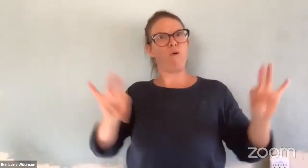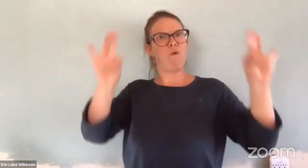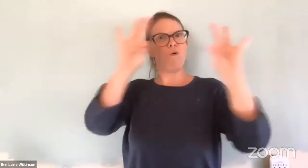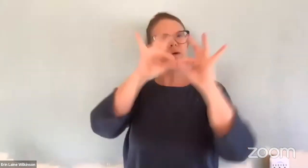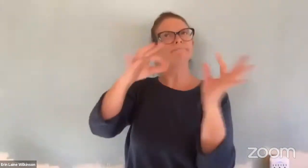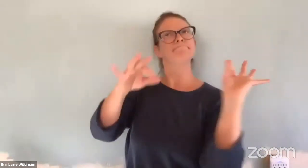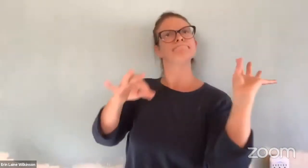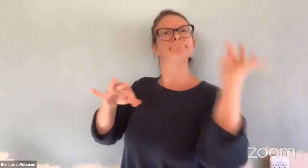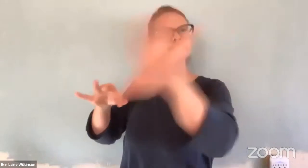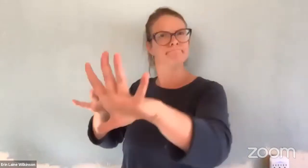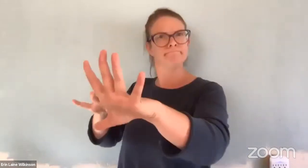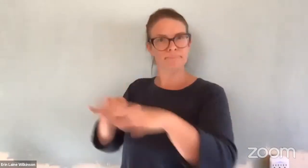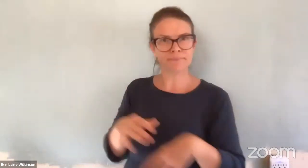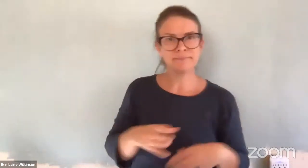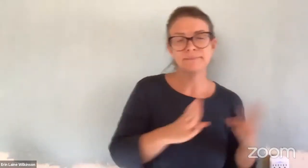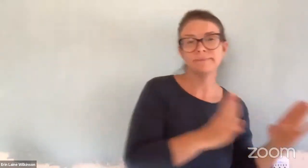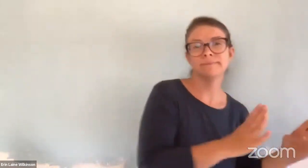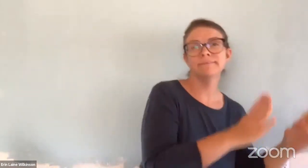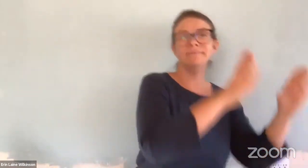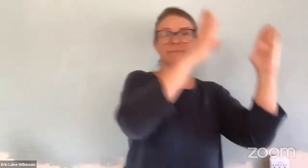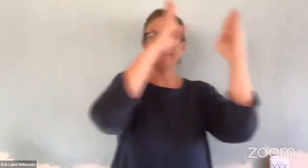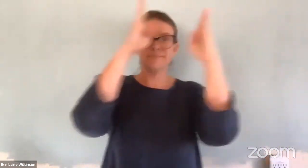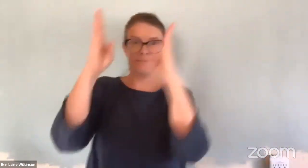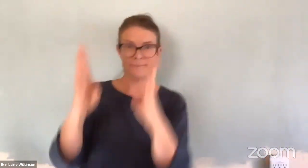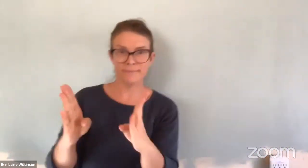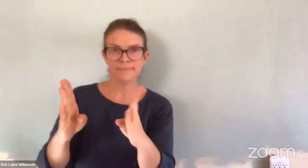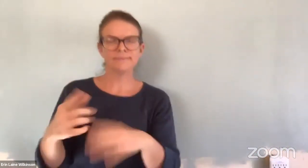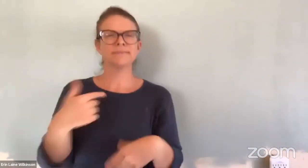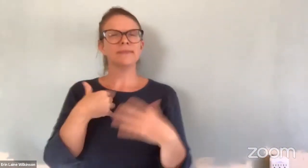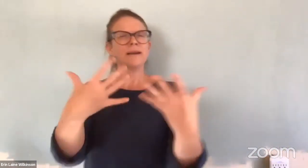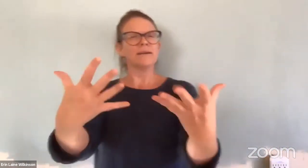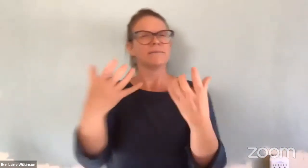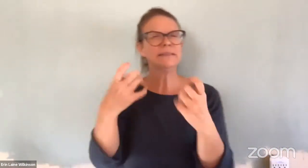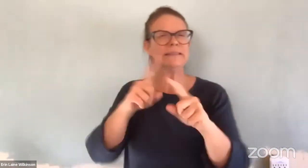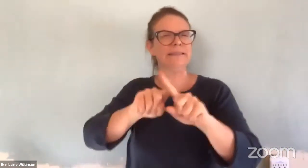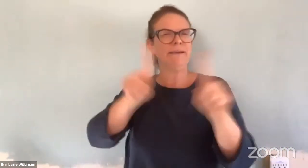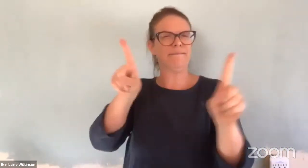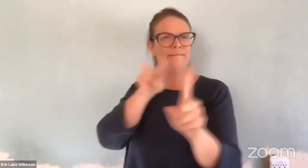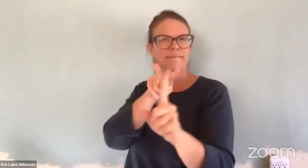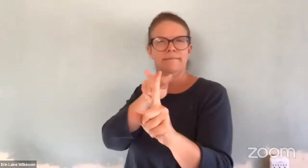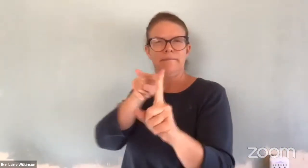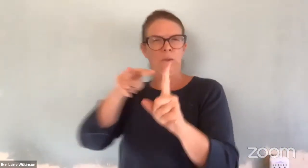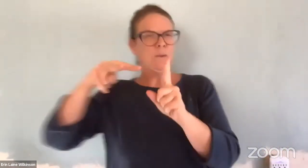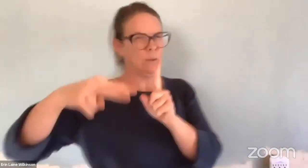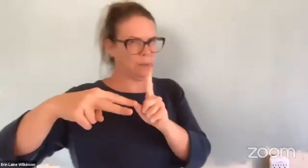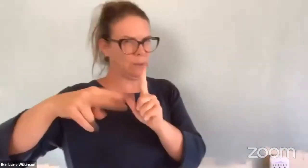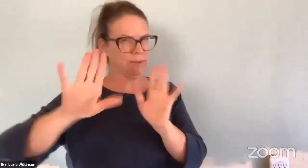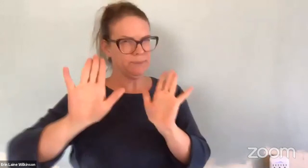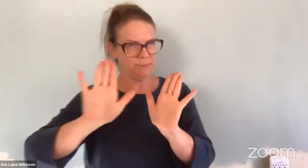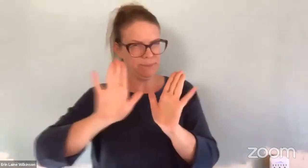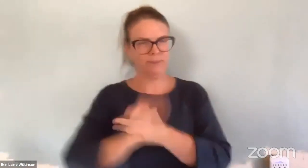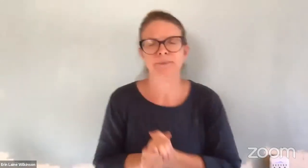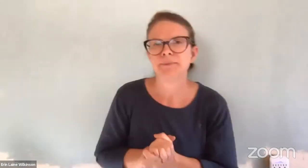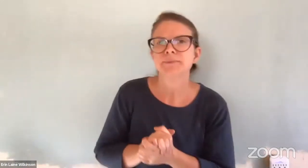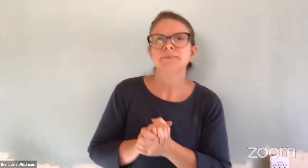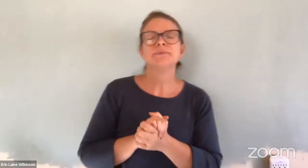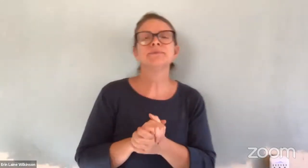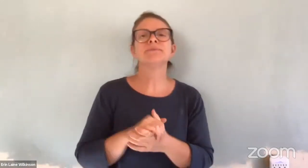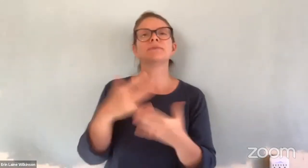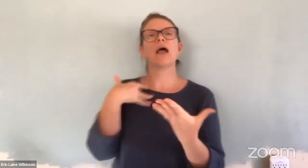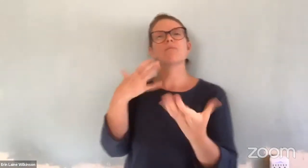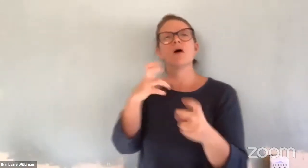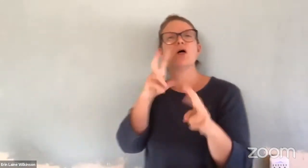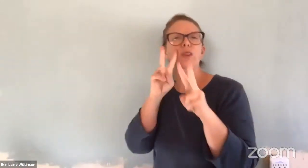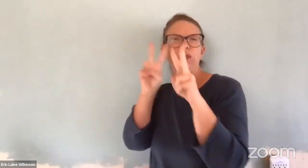mean for the language? And I think it's critical that that's included in the conversation. Now I want to take a little bit of a different